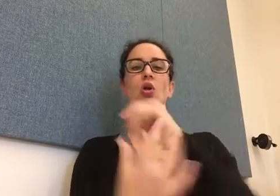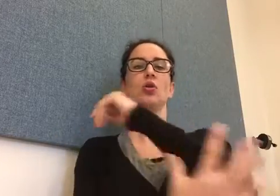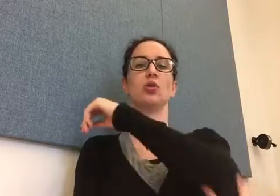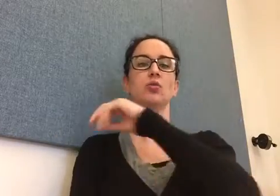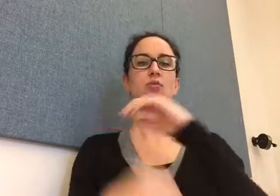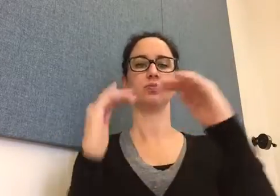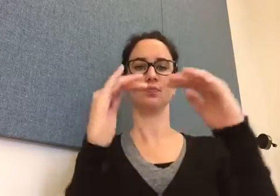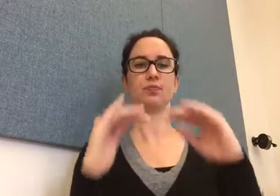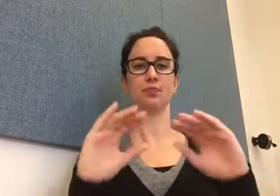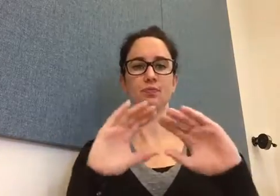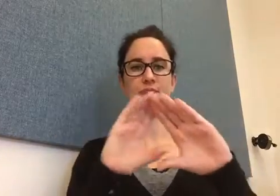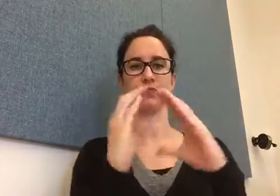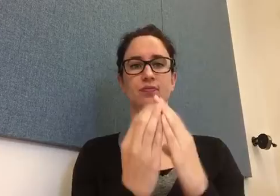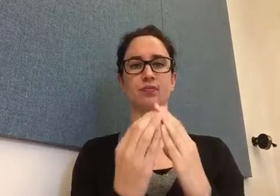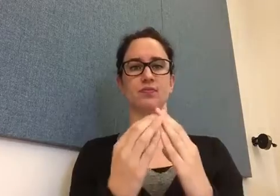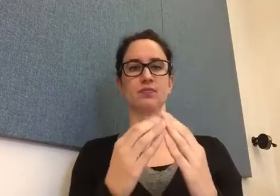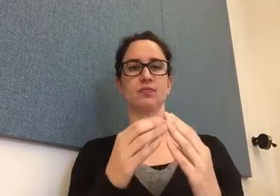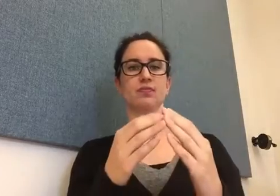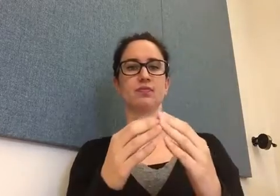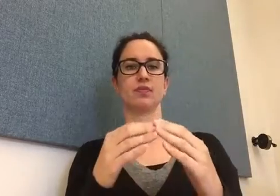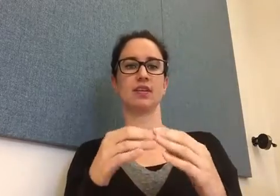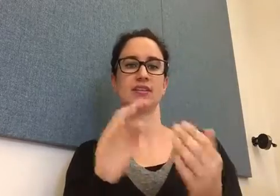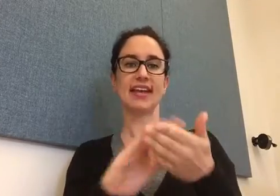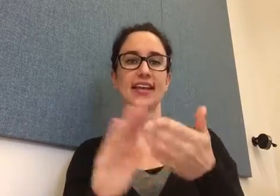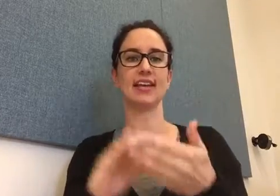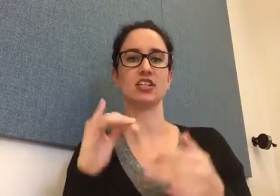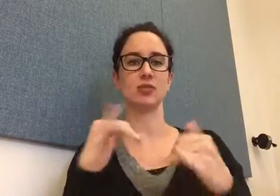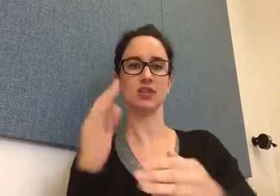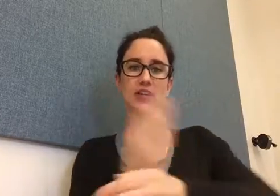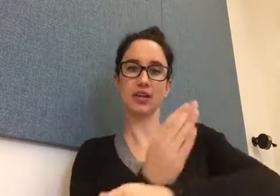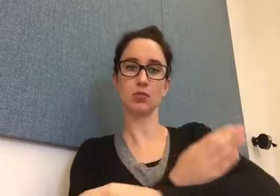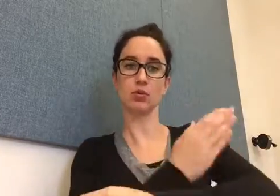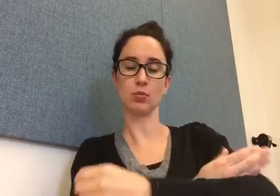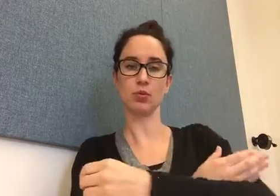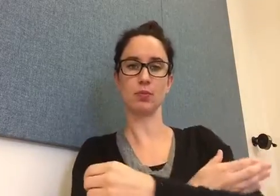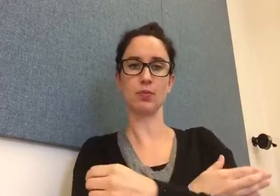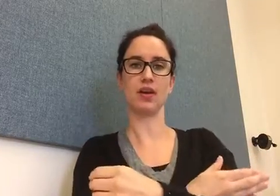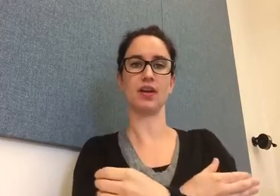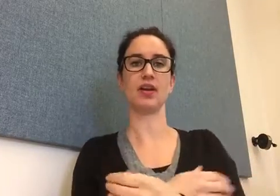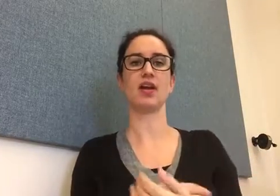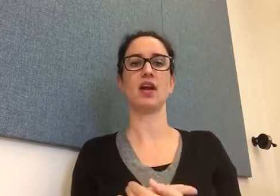improvement, the mortality rate decreased tremendously and almost disappeared.